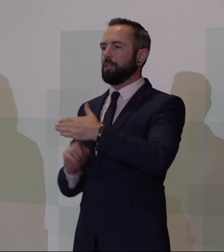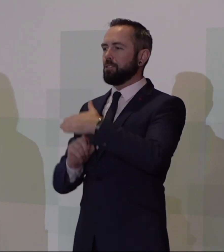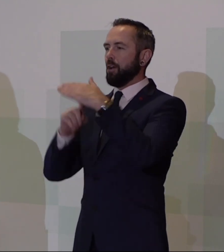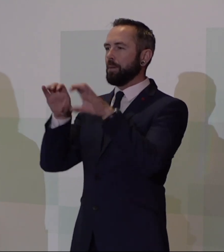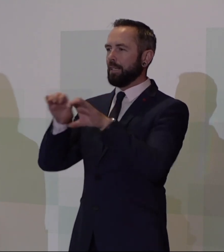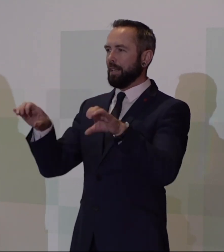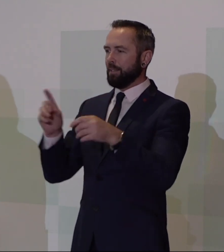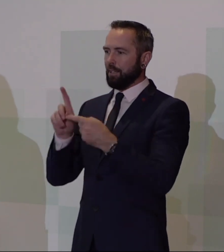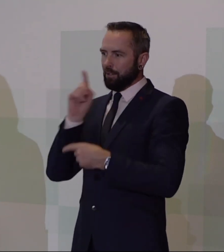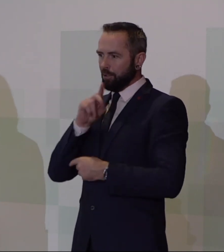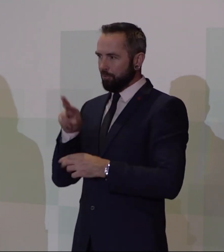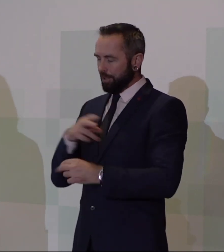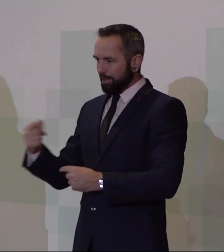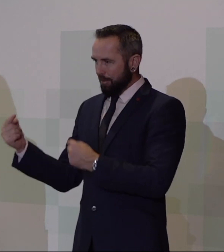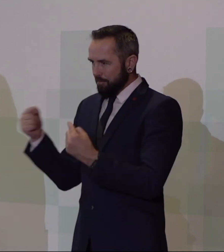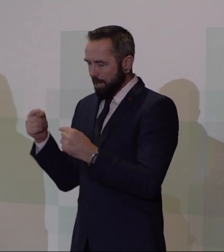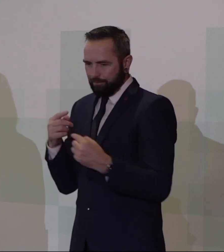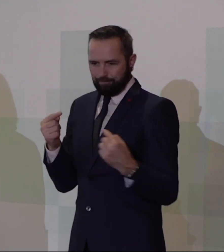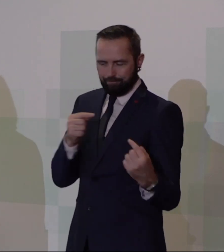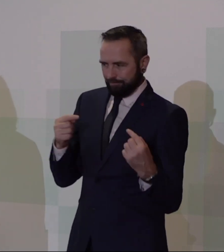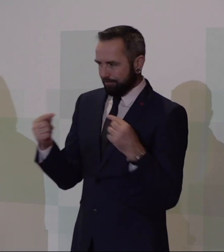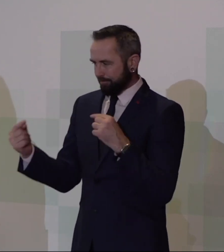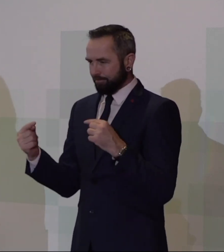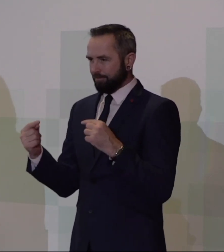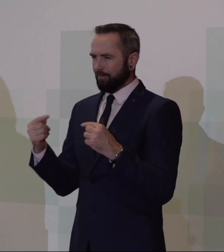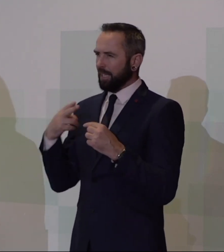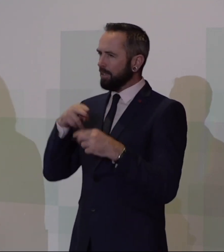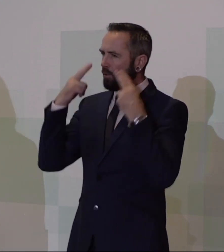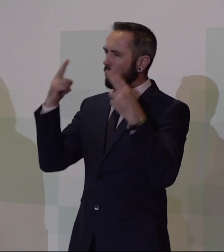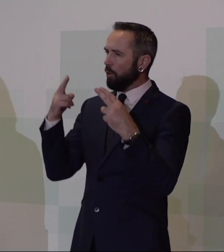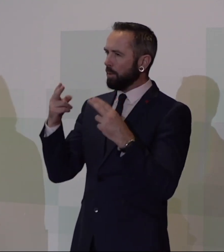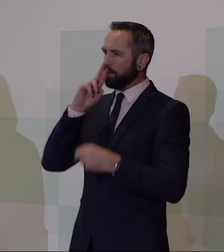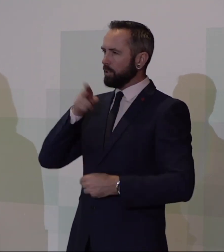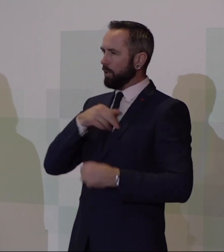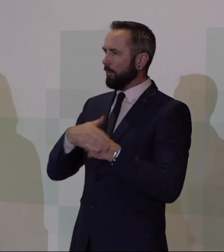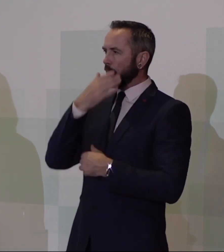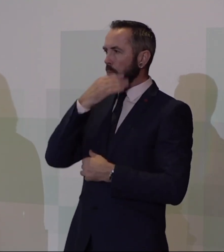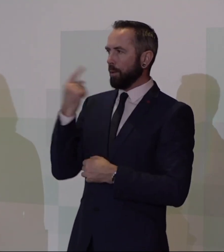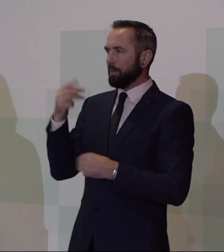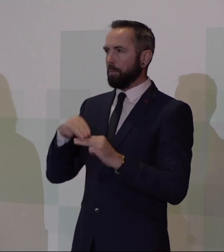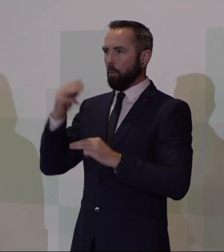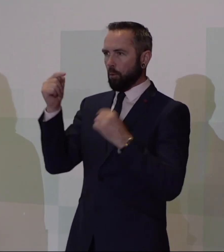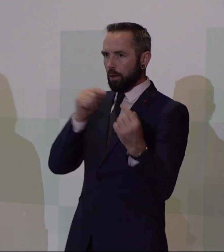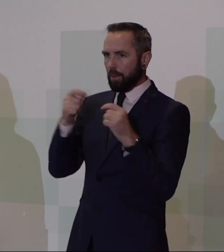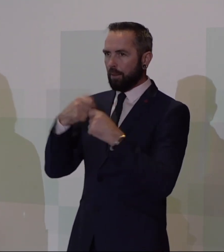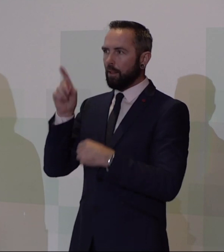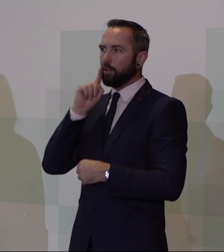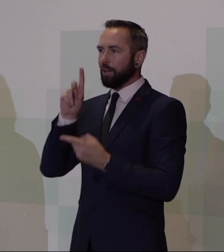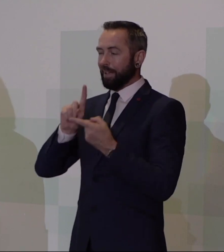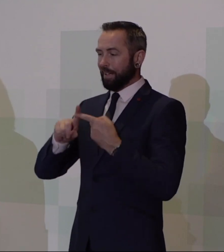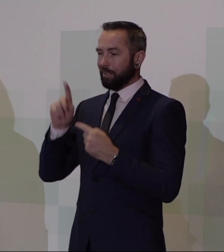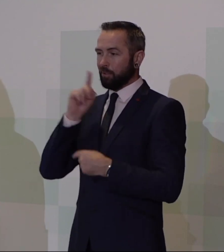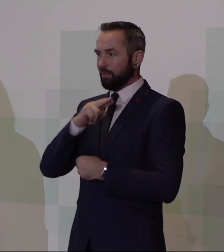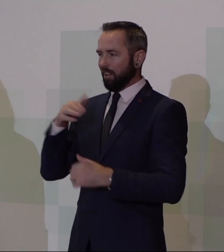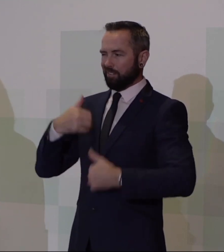the girls were just as competitive as the boys, which contradicts the typical stereotype of boys being more competitive and girls just not interested